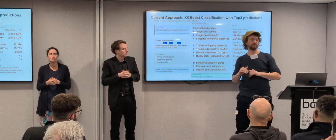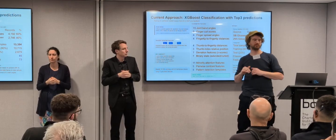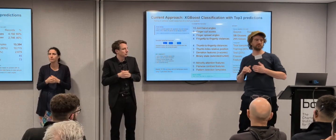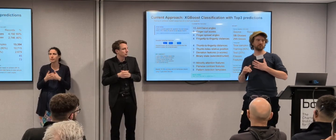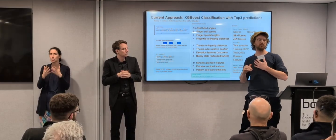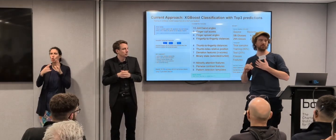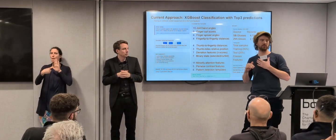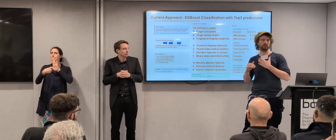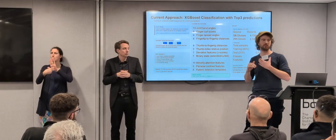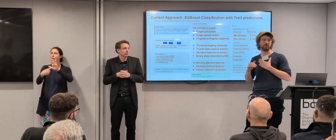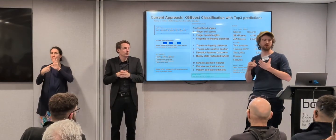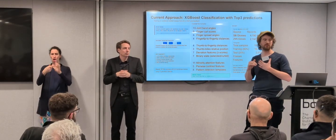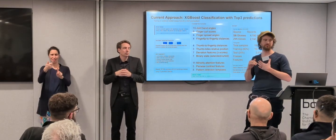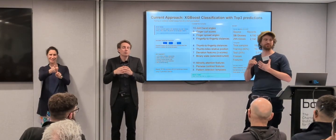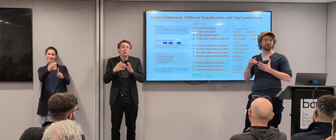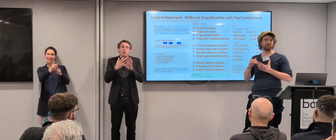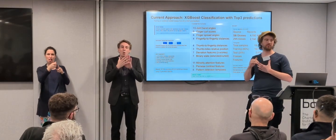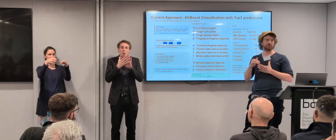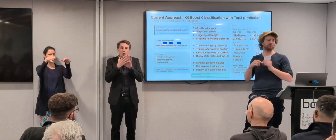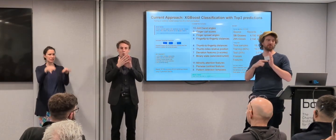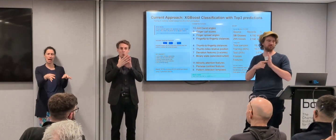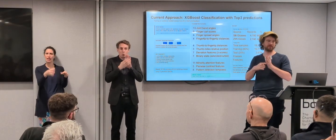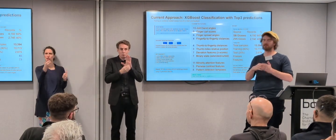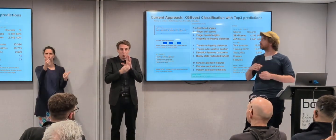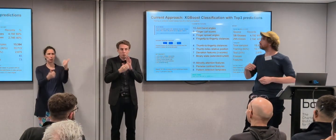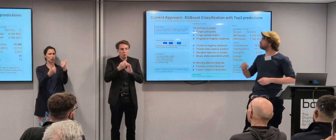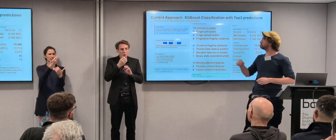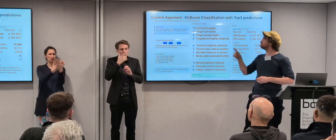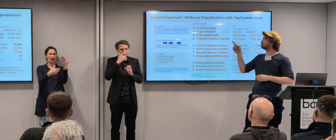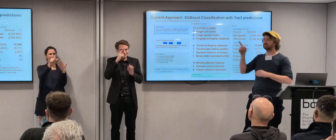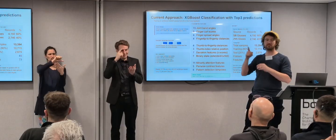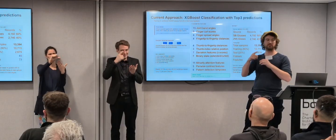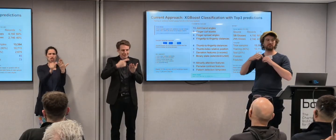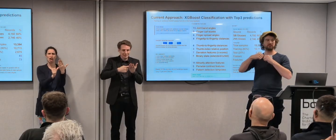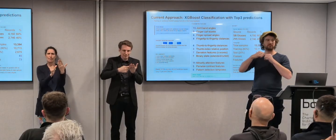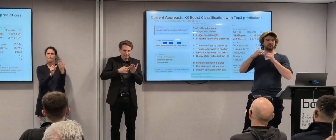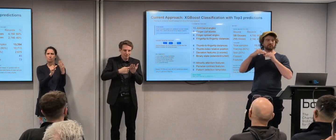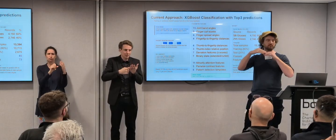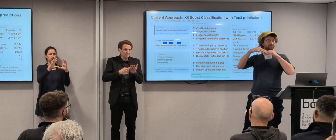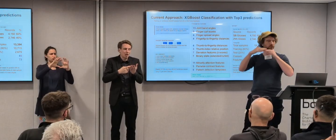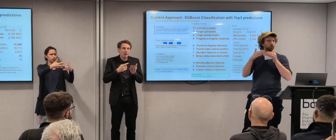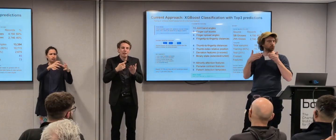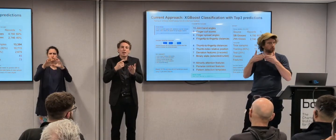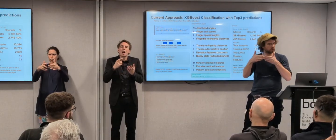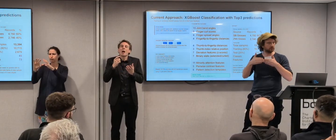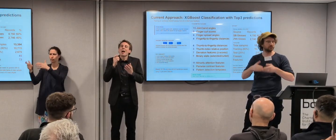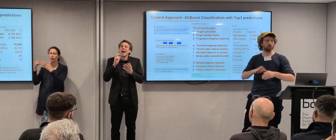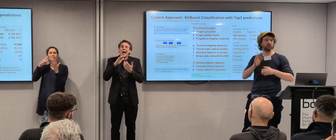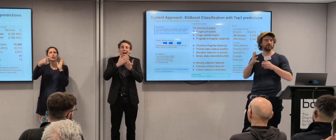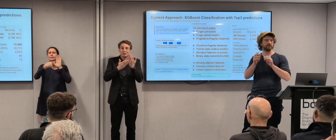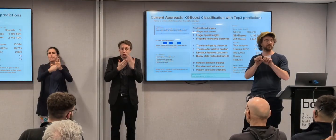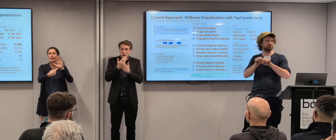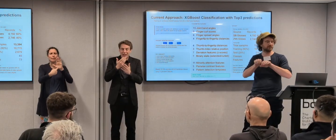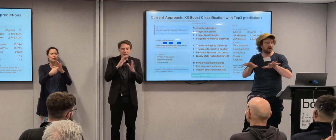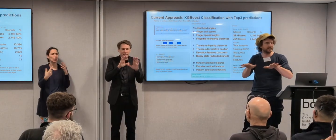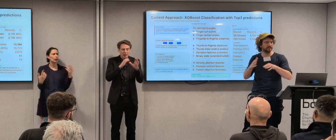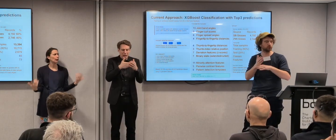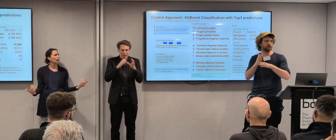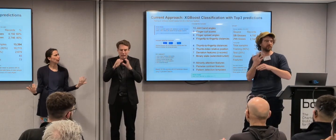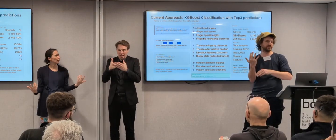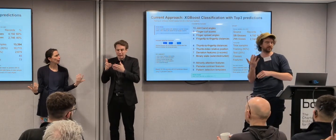so the model decides which hand shapes are put in classes together. So for example,